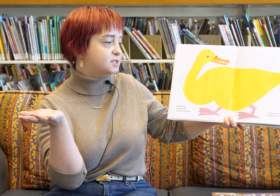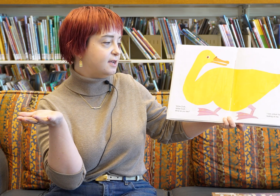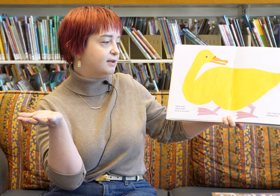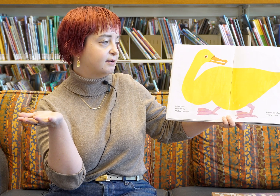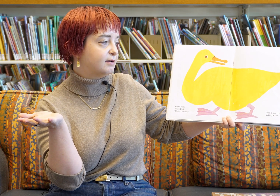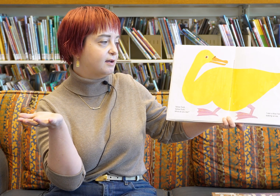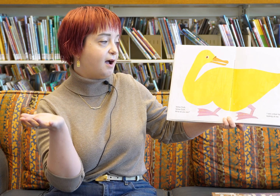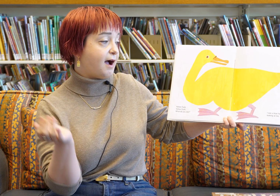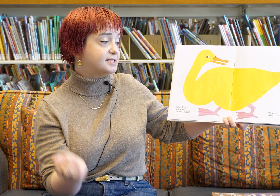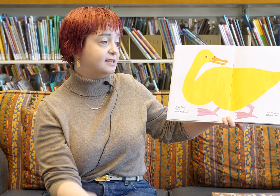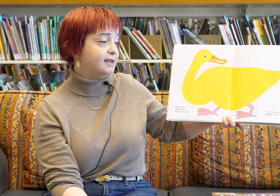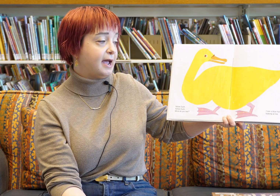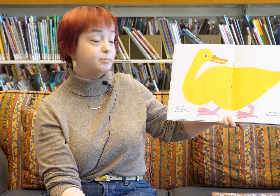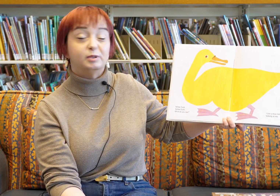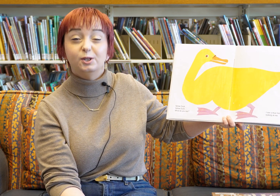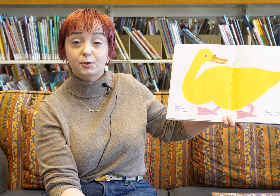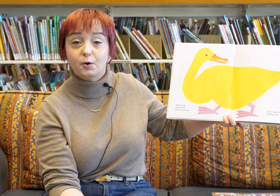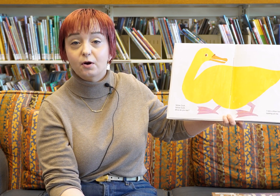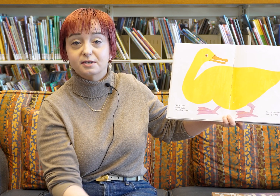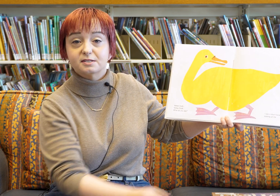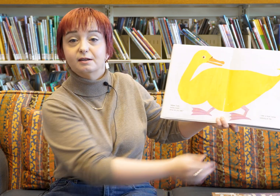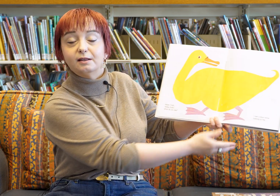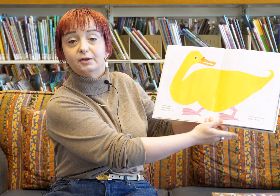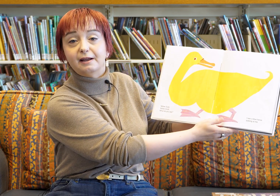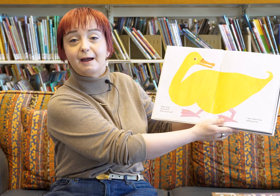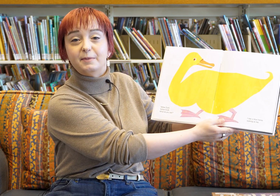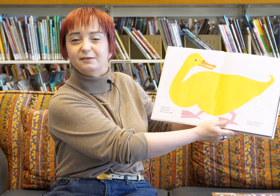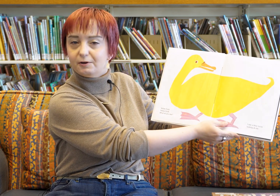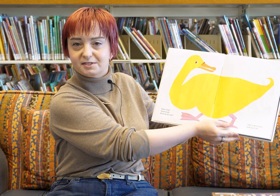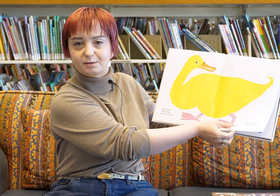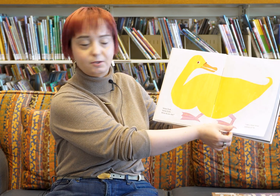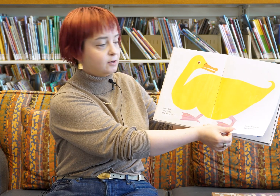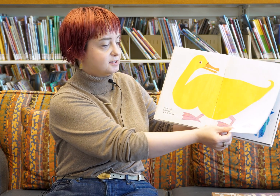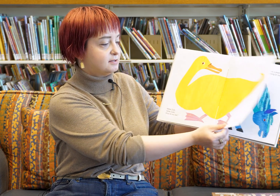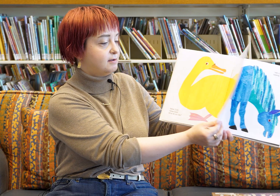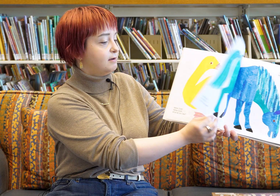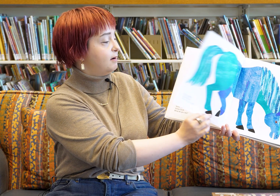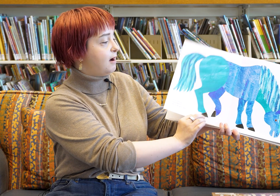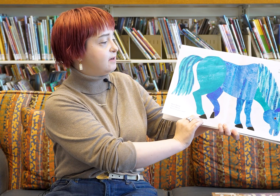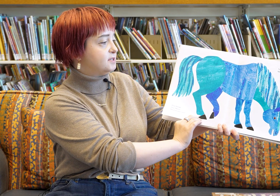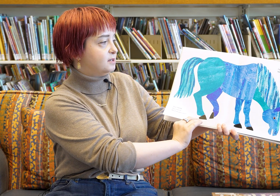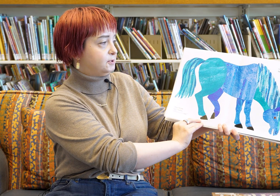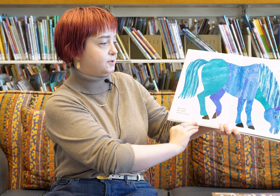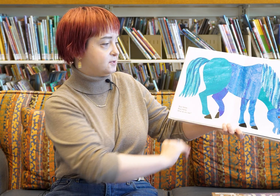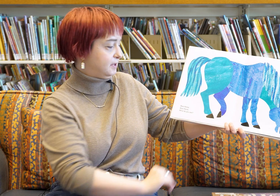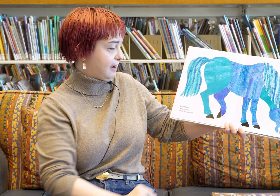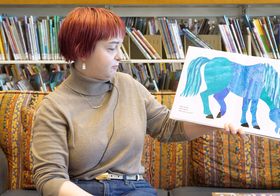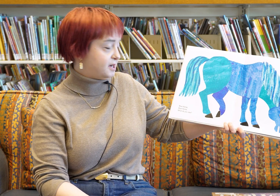see? I see a blue horse looking at me. Have you ever seen a blue horse? I've never seen a blue horse in real life, but here's